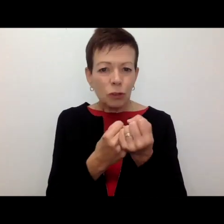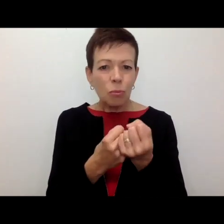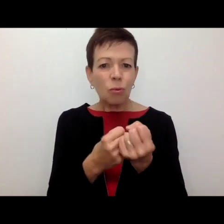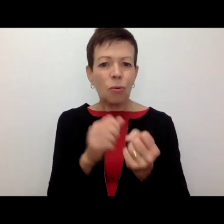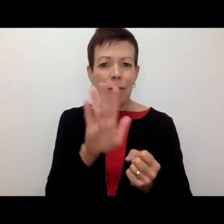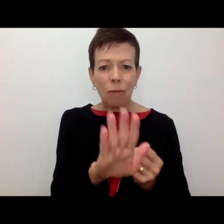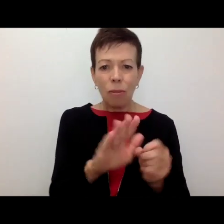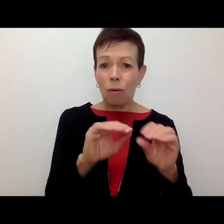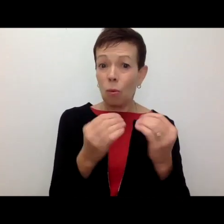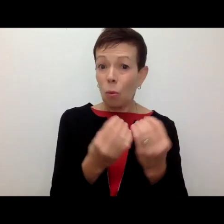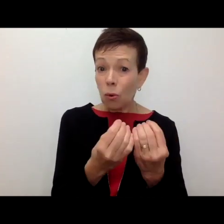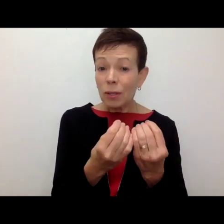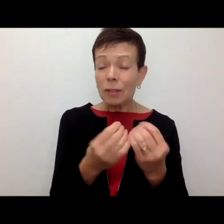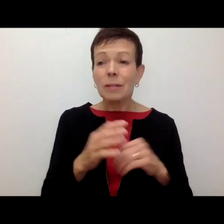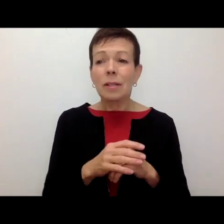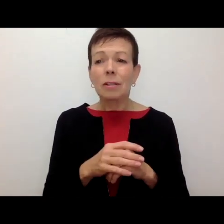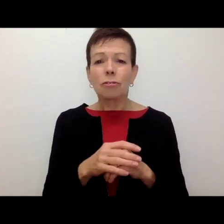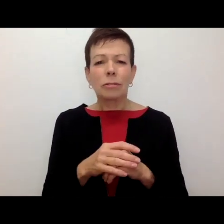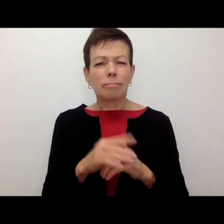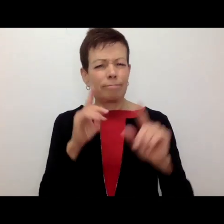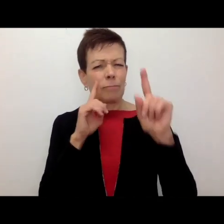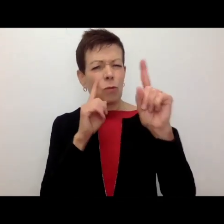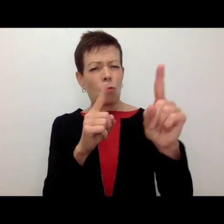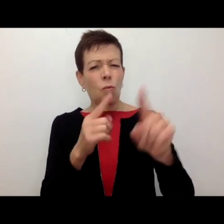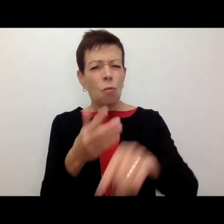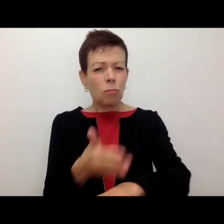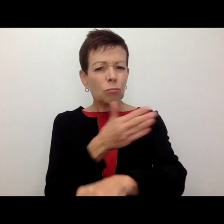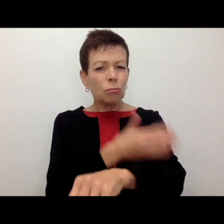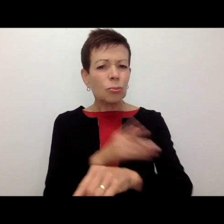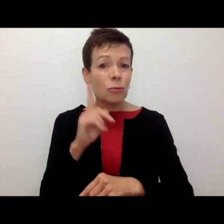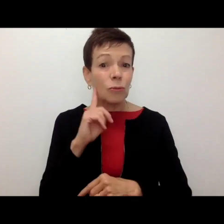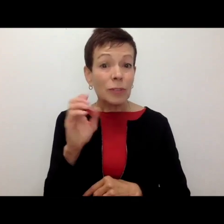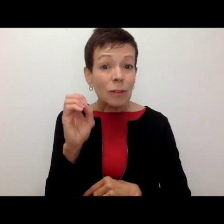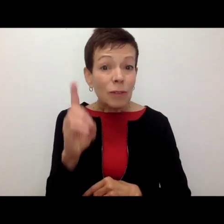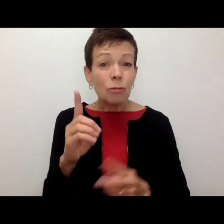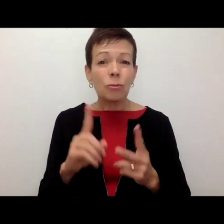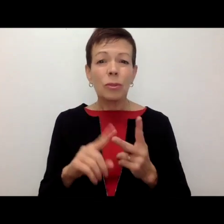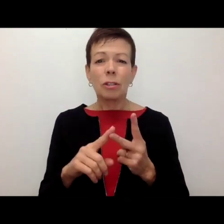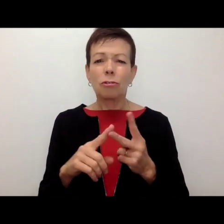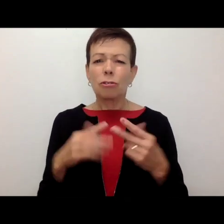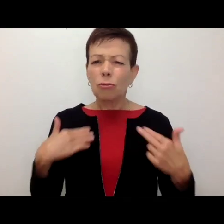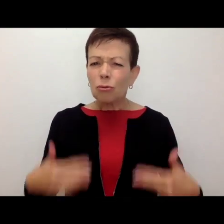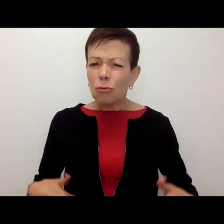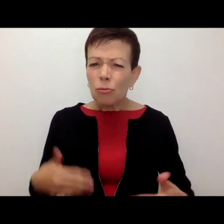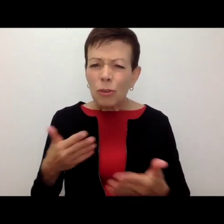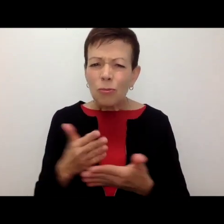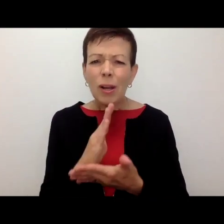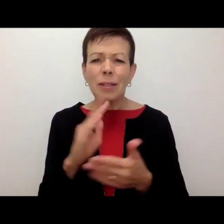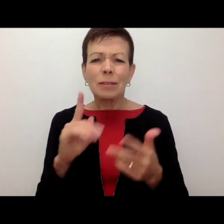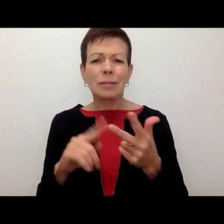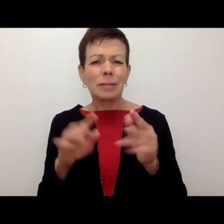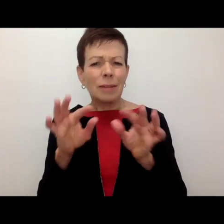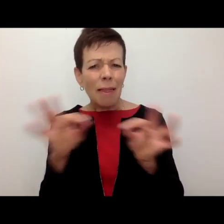was supporting local deaf organizations, all with the goal of improving deaf education, raising awareness of human